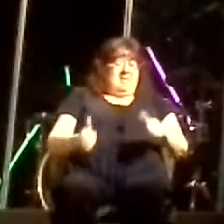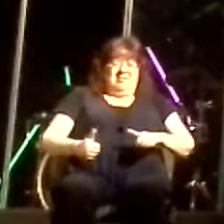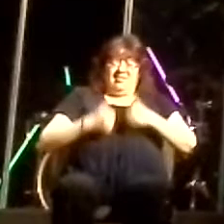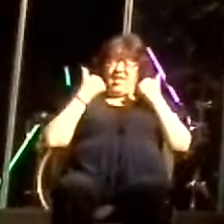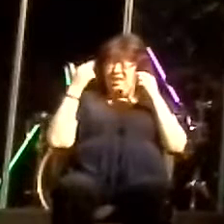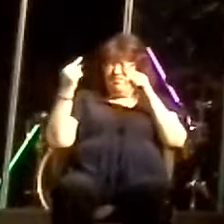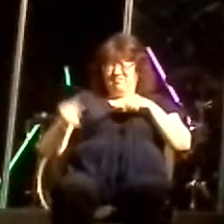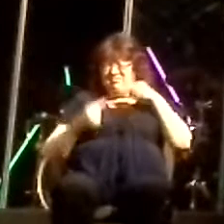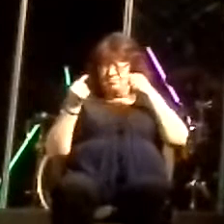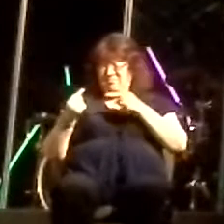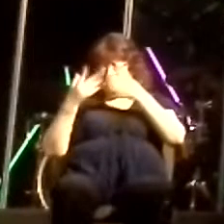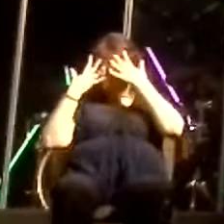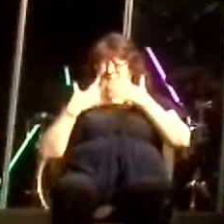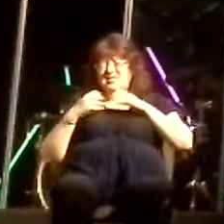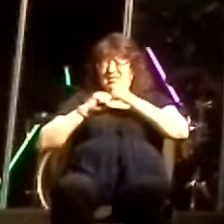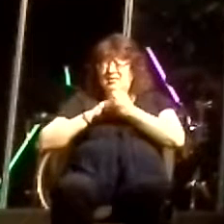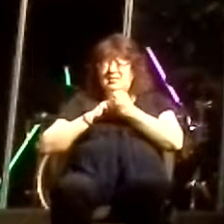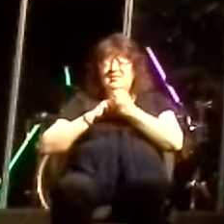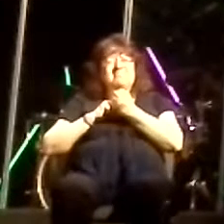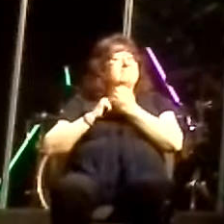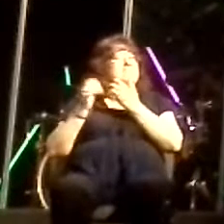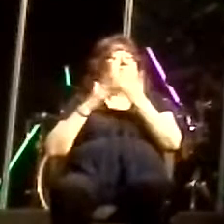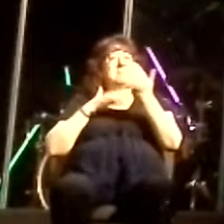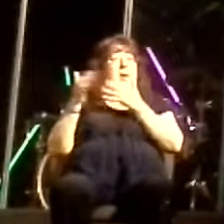life is painful,